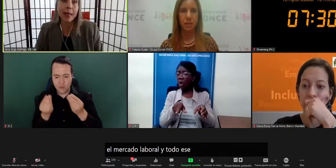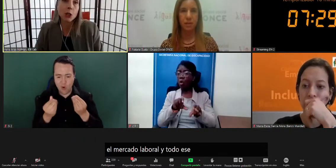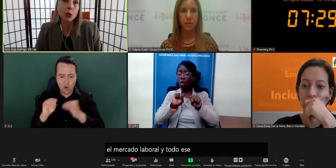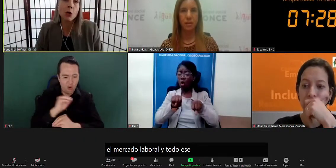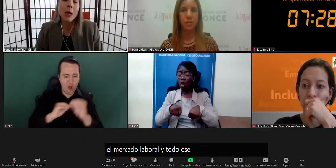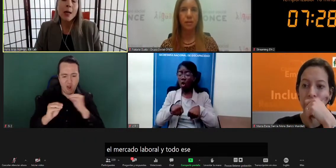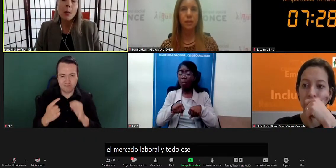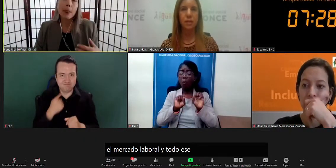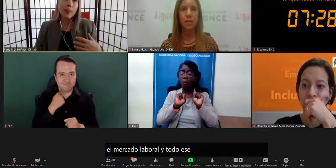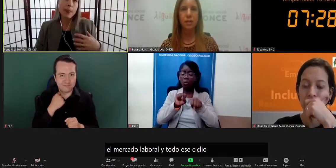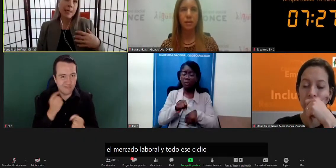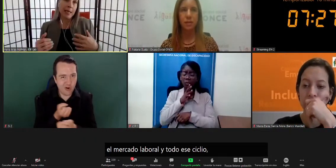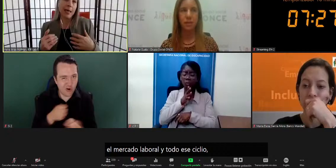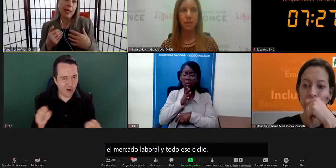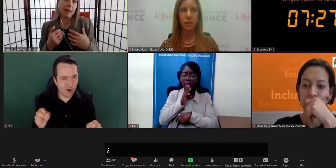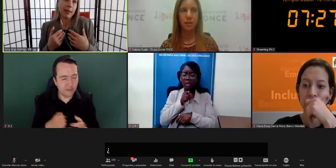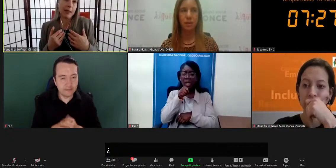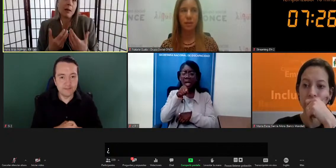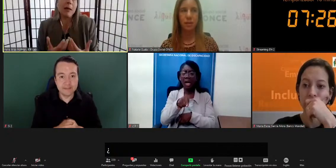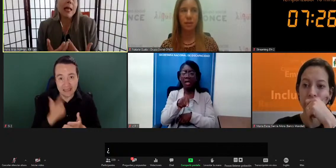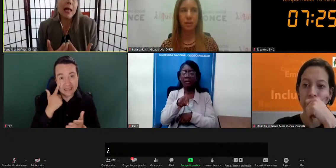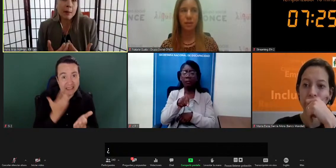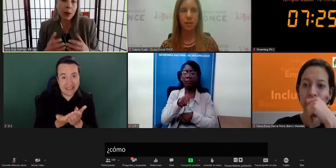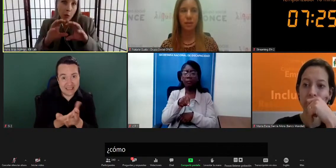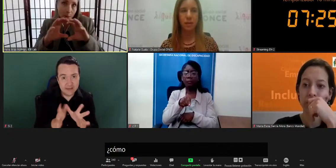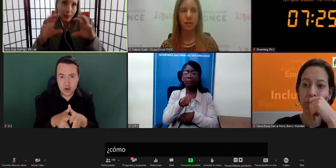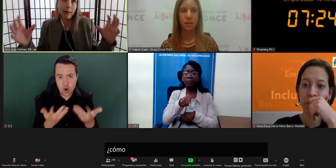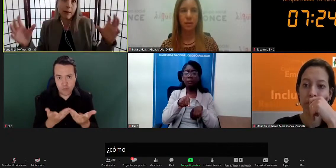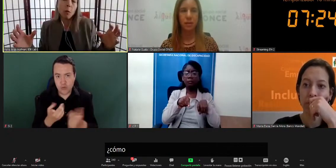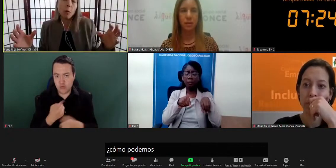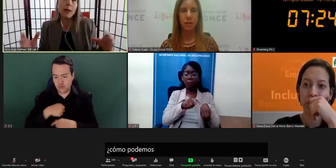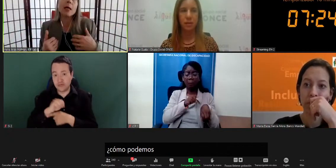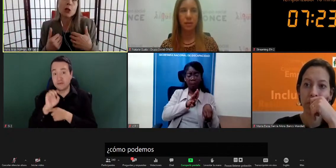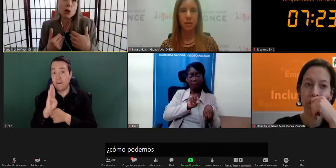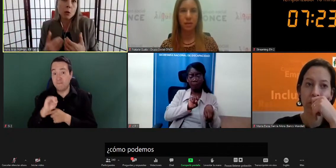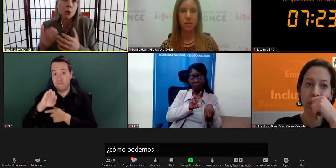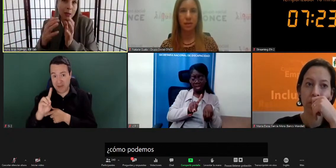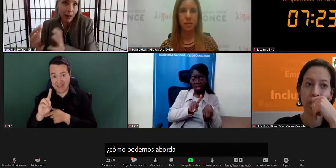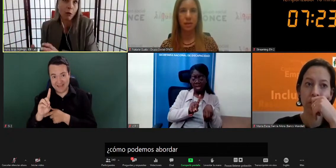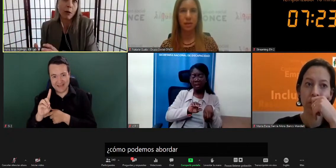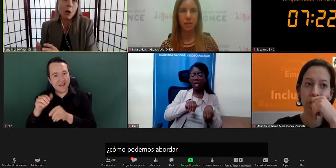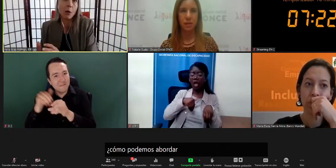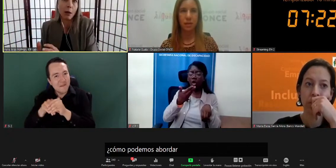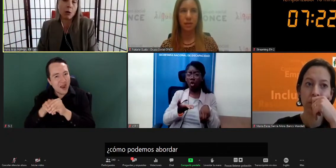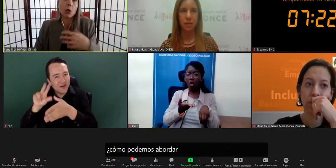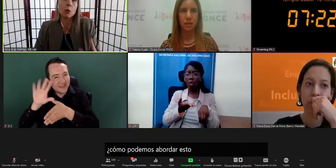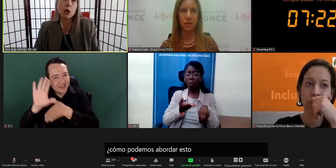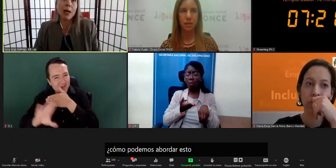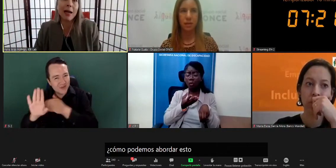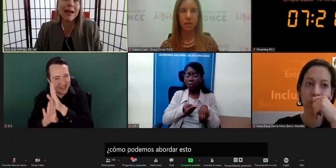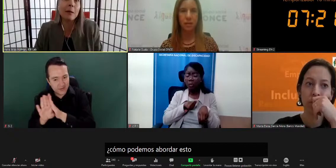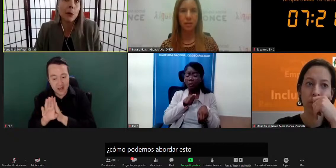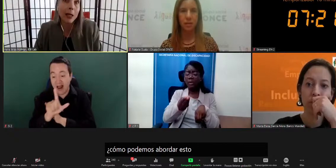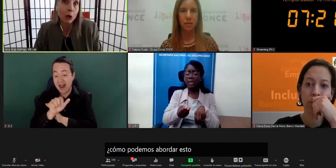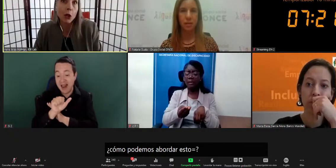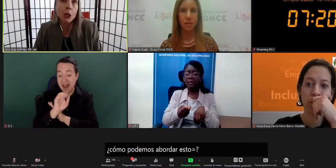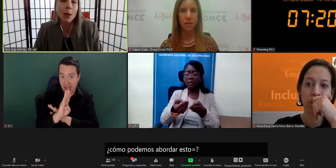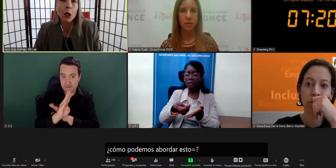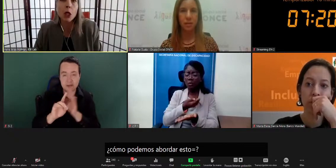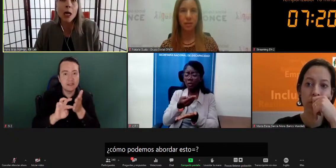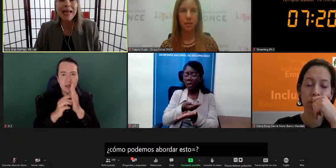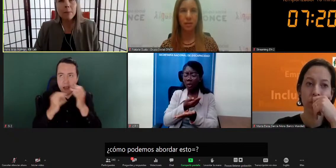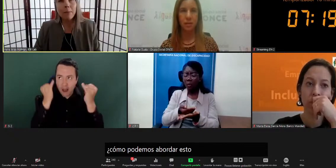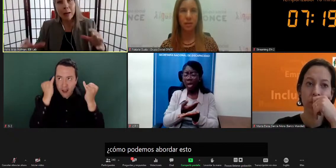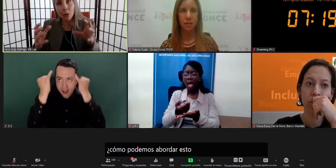how do we work in this how do we address this from the idb lab as the idb we are the